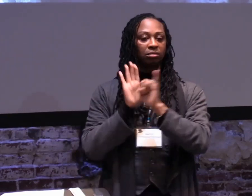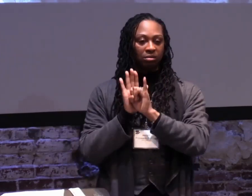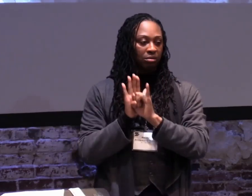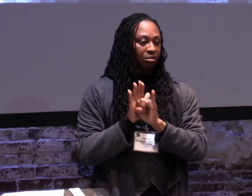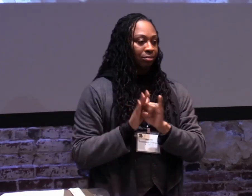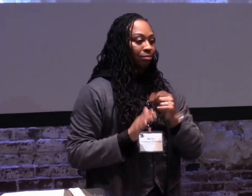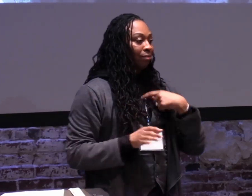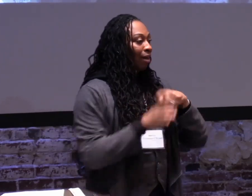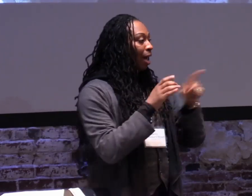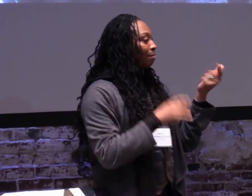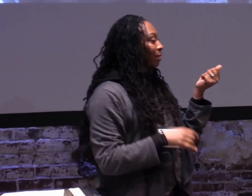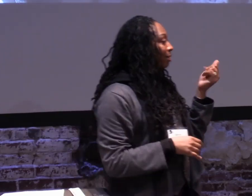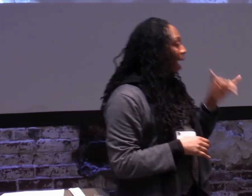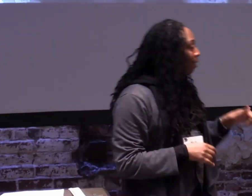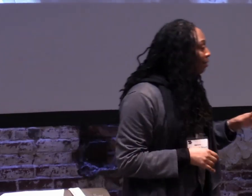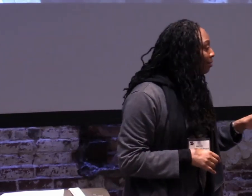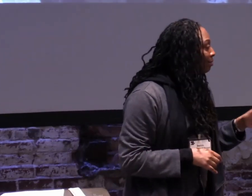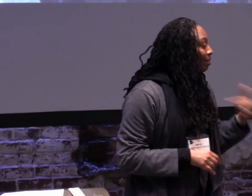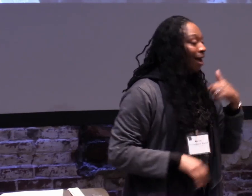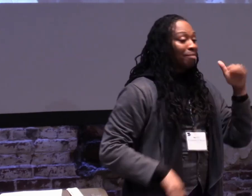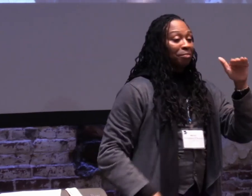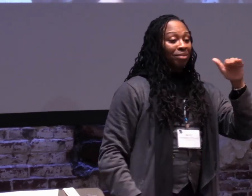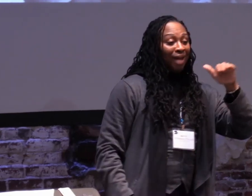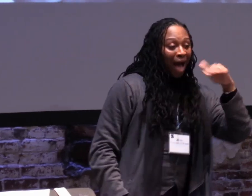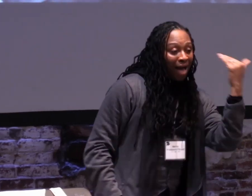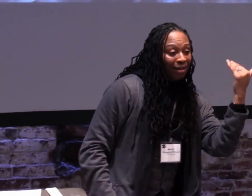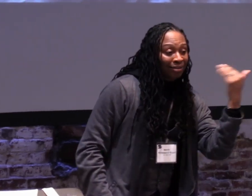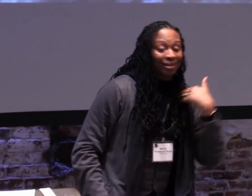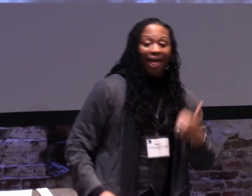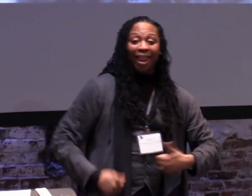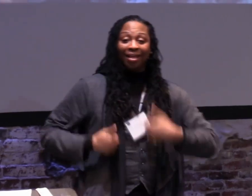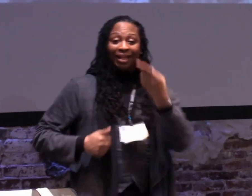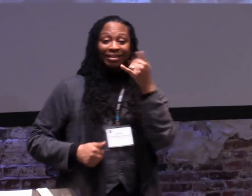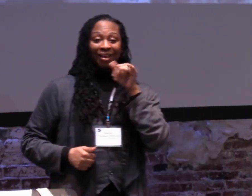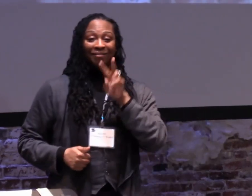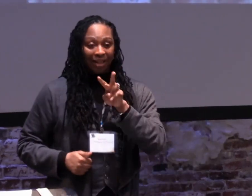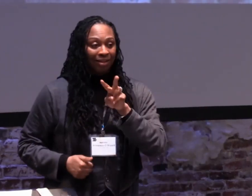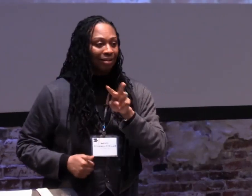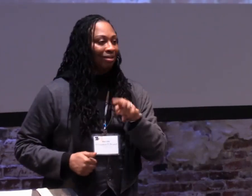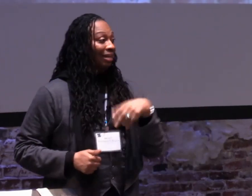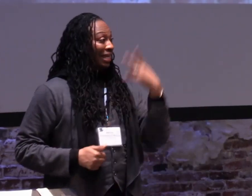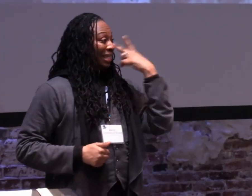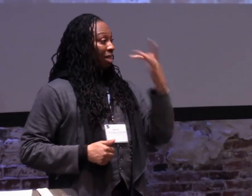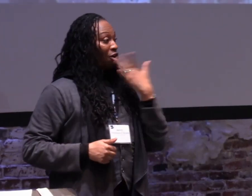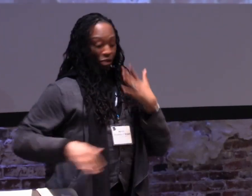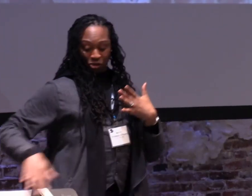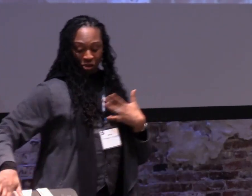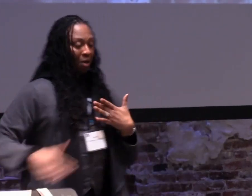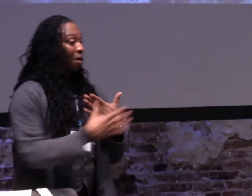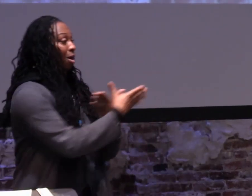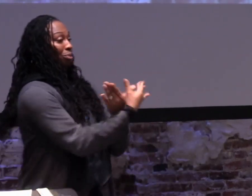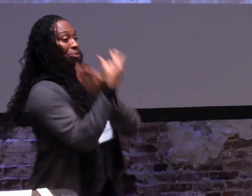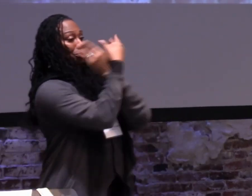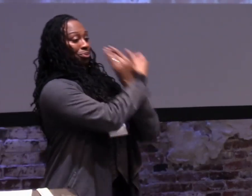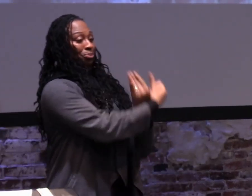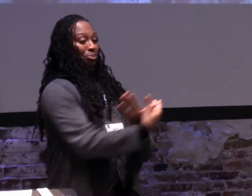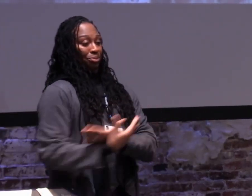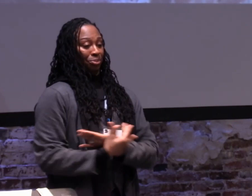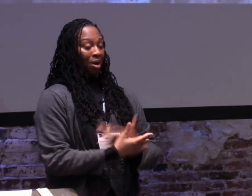but multimedia or multiple objects of art. How do I use what things can be seen? How can I use my smile?